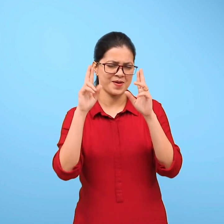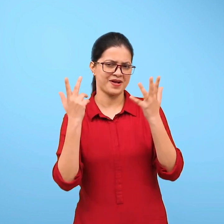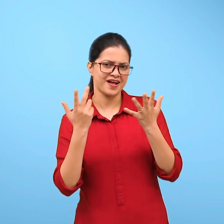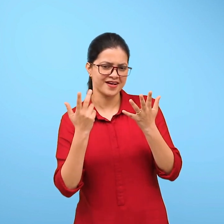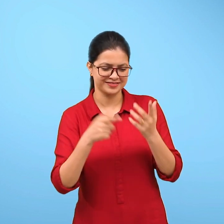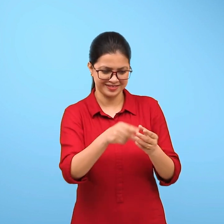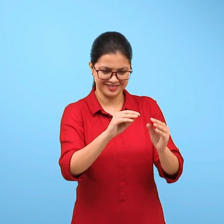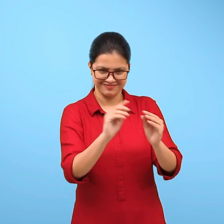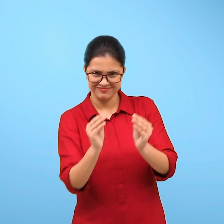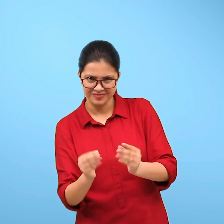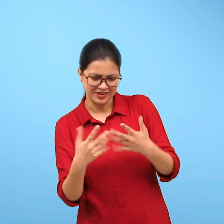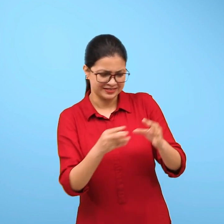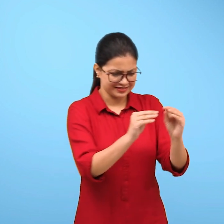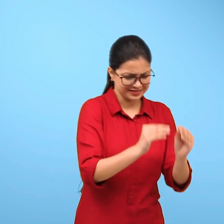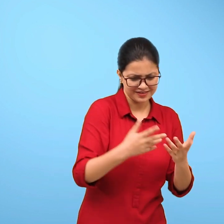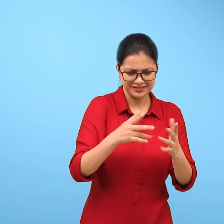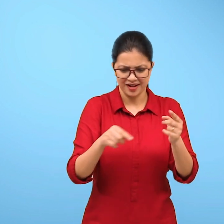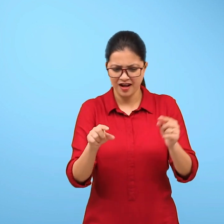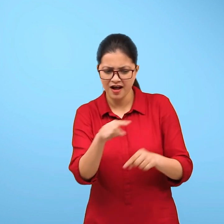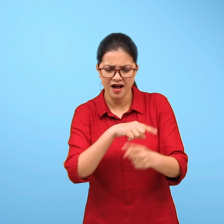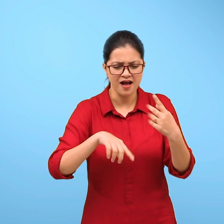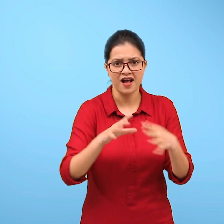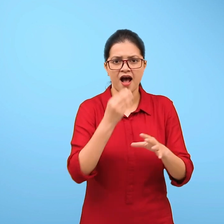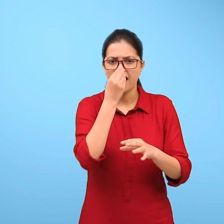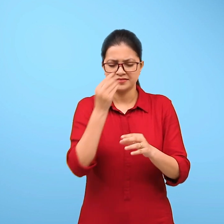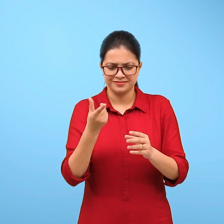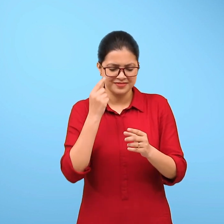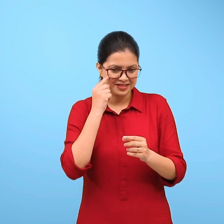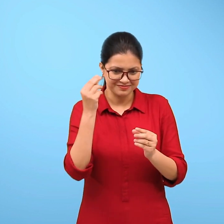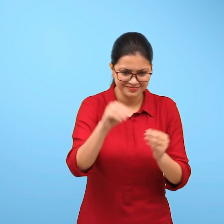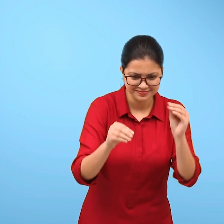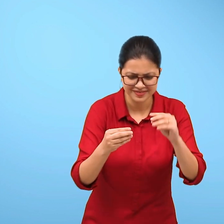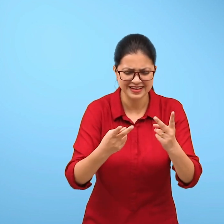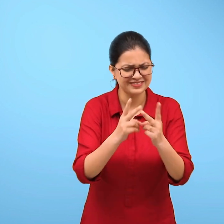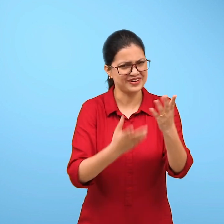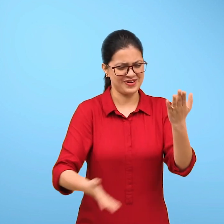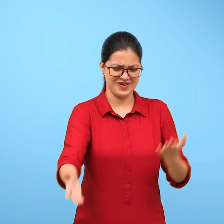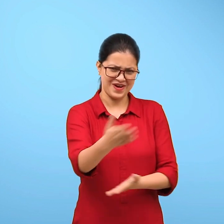Perhaps a framework to give the doll shape before making its outer structure, isn't